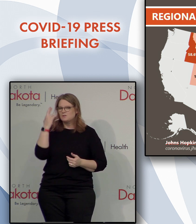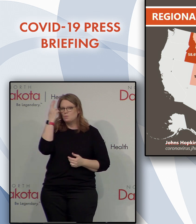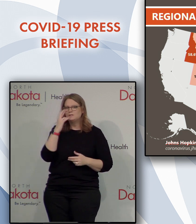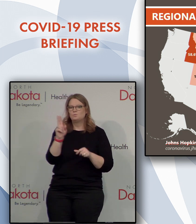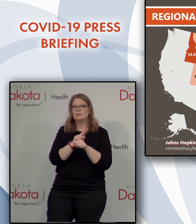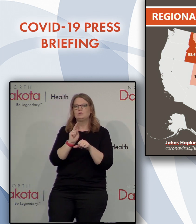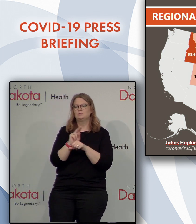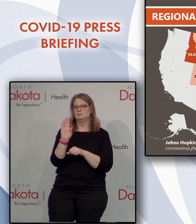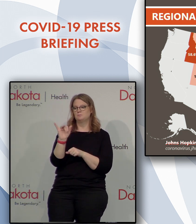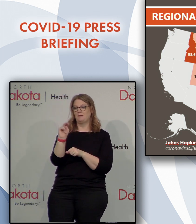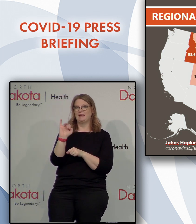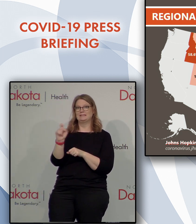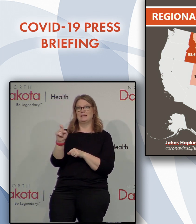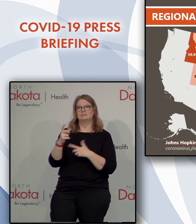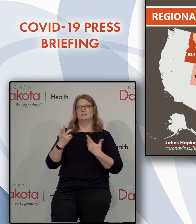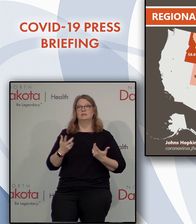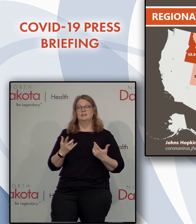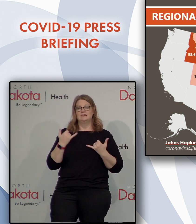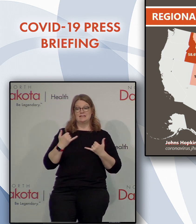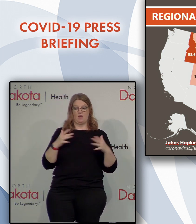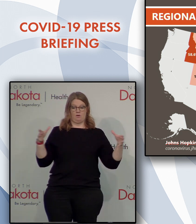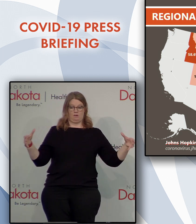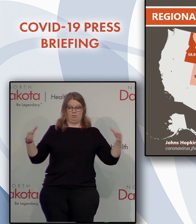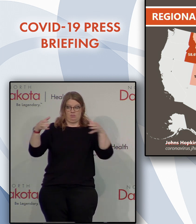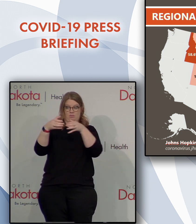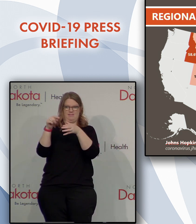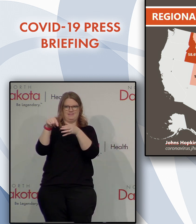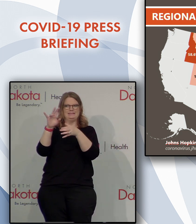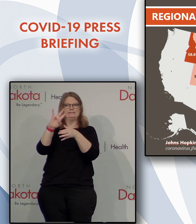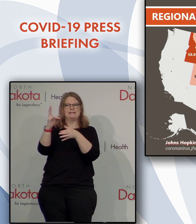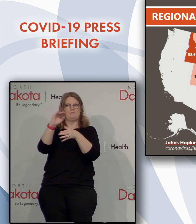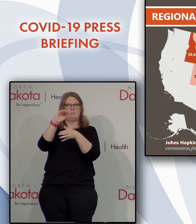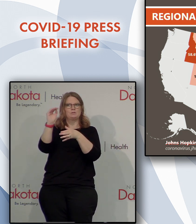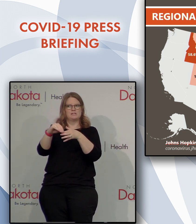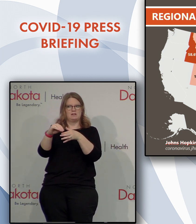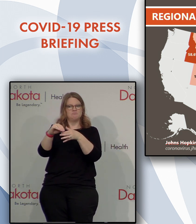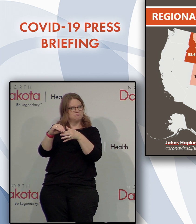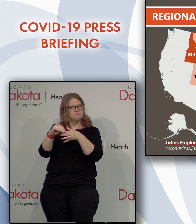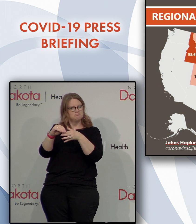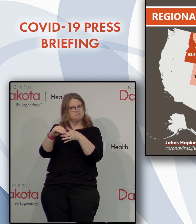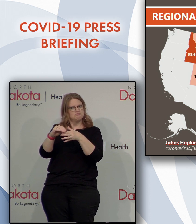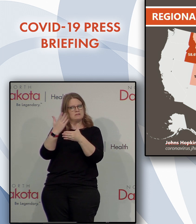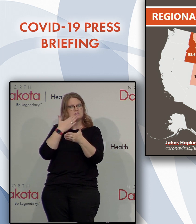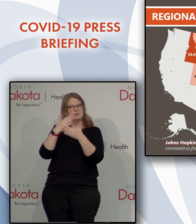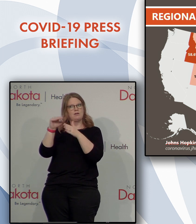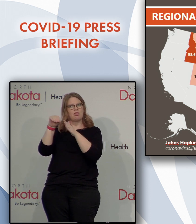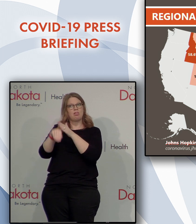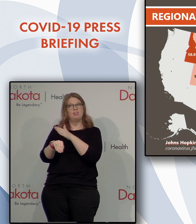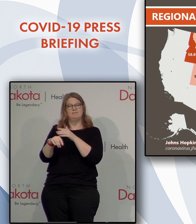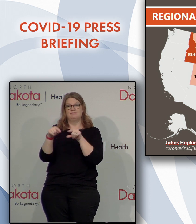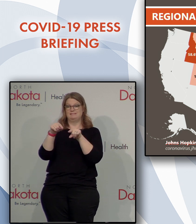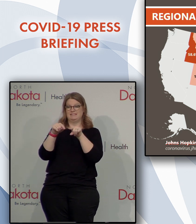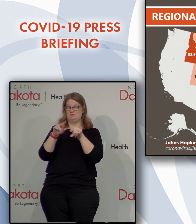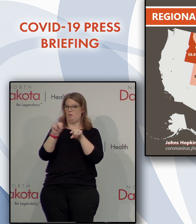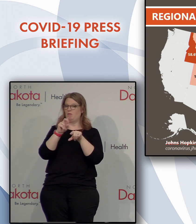a 7% rate here, it's on a great downward trend, lowest in the region. Again, this is something that North